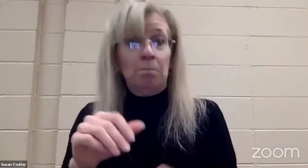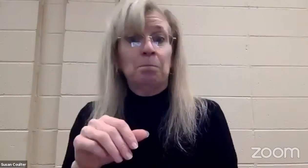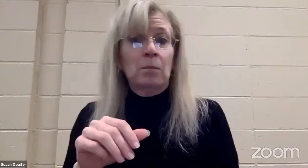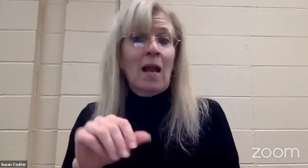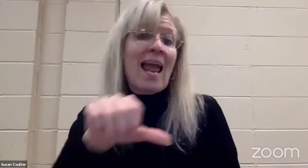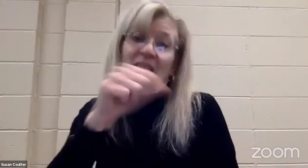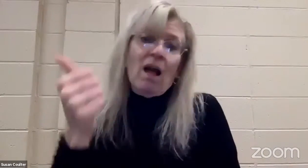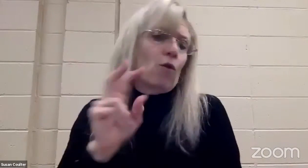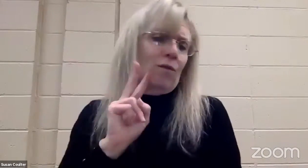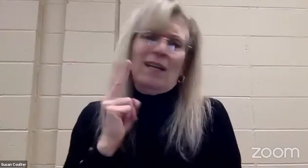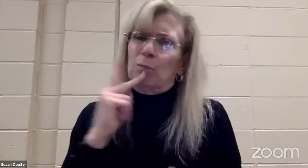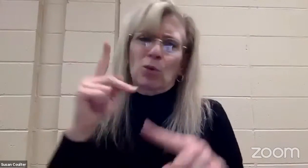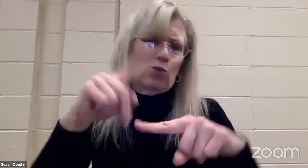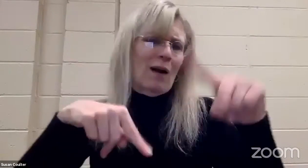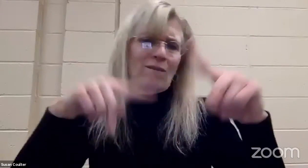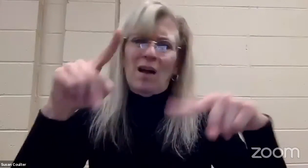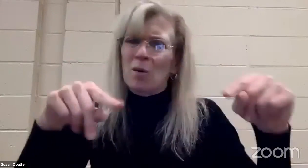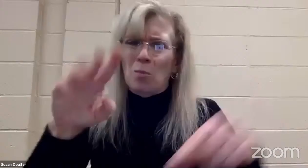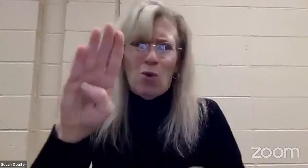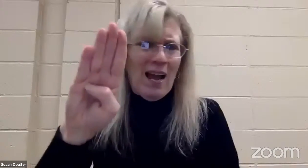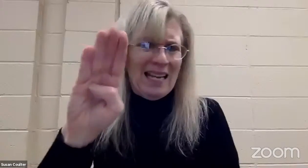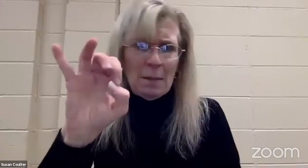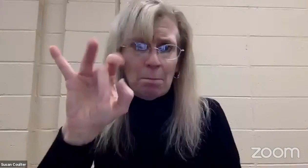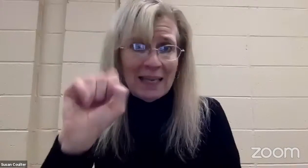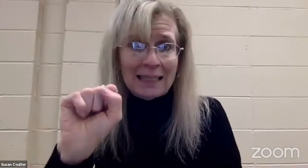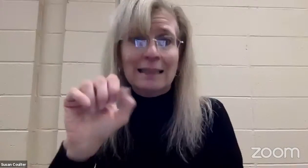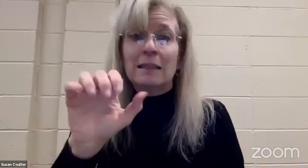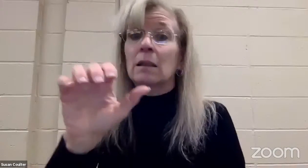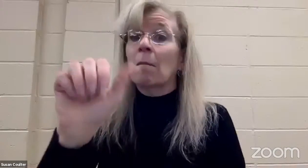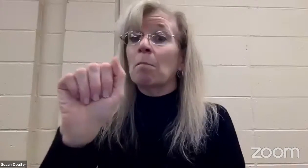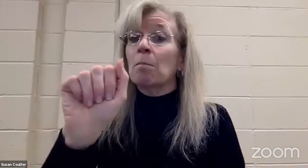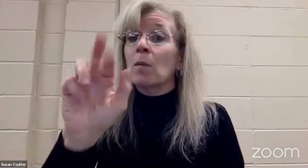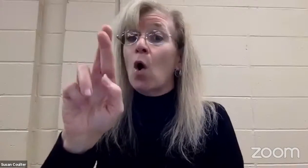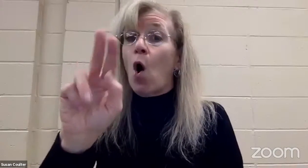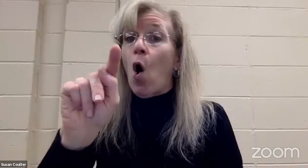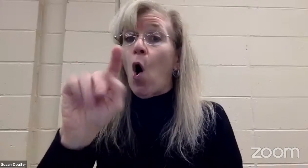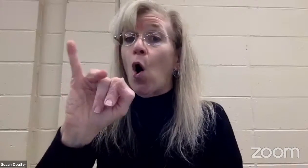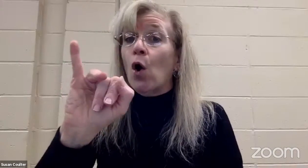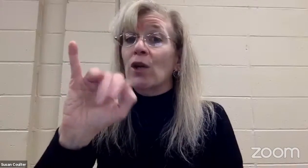Pot, and other vegetables. We have done a variety, beets,